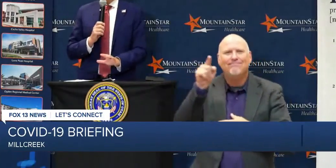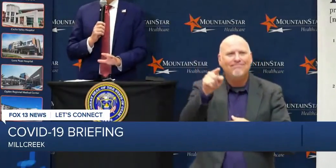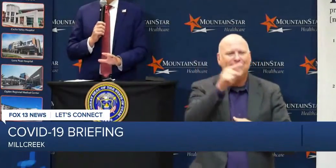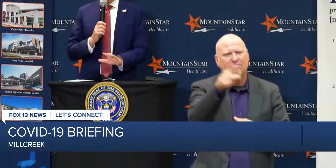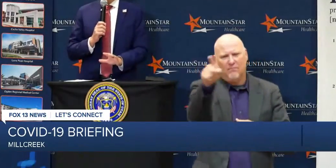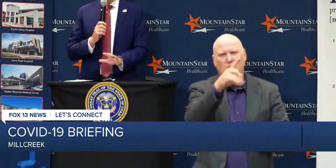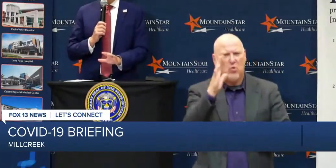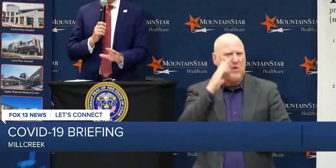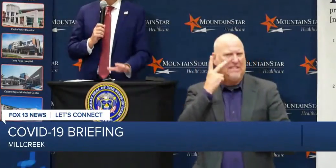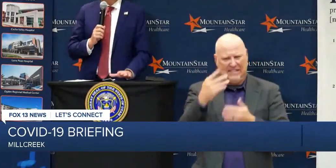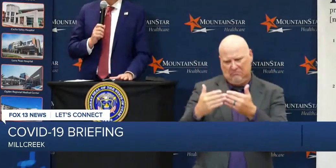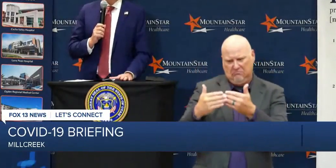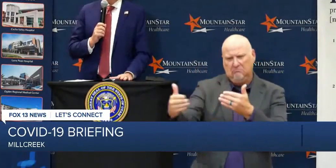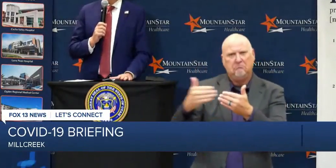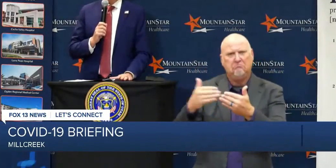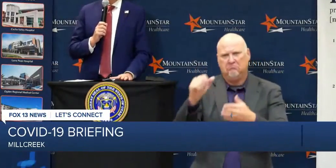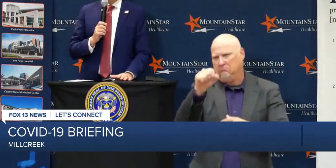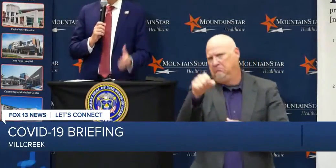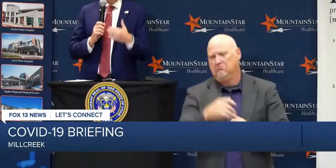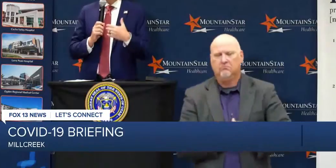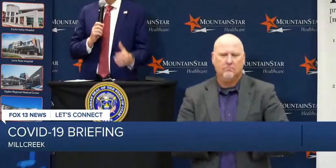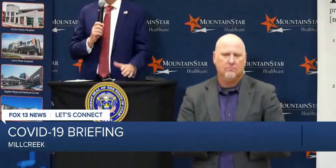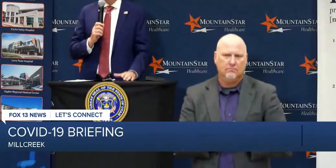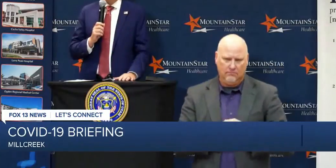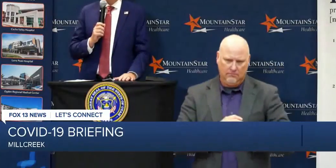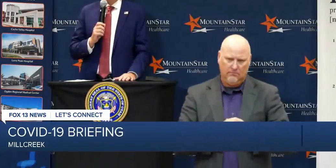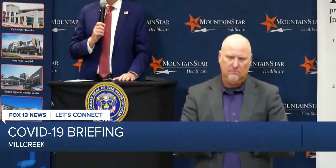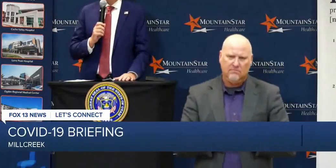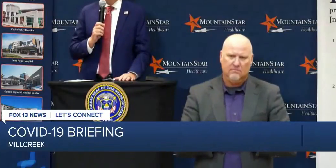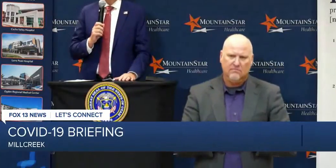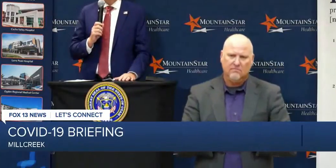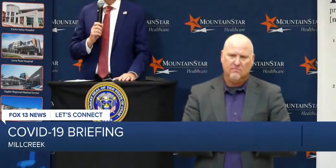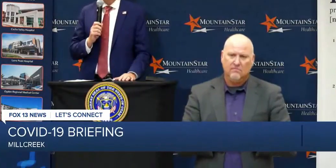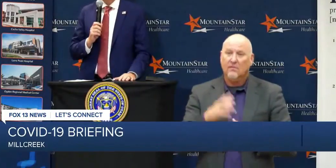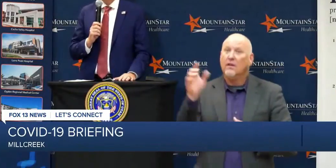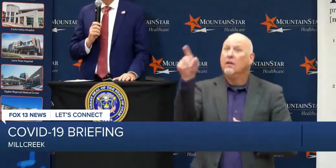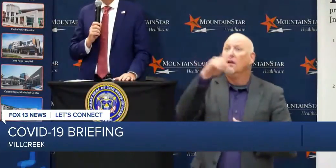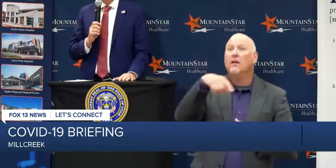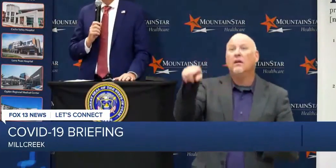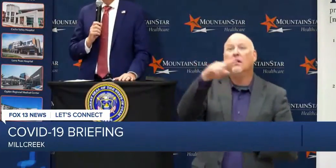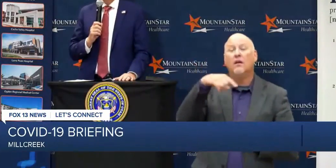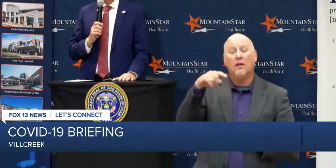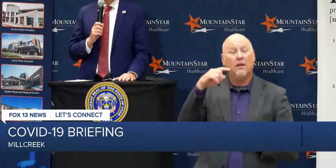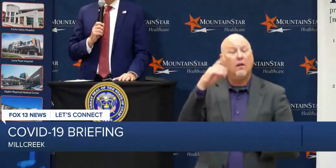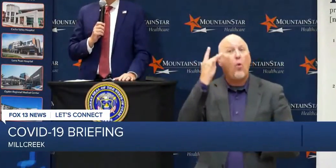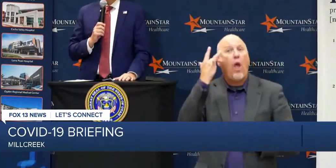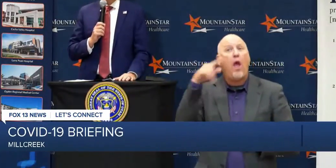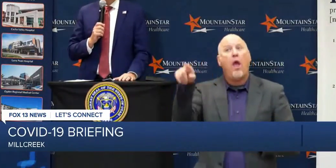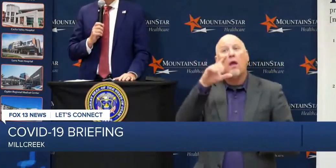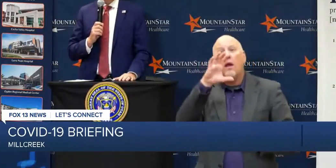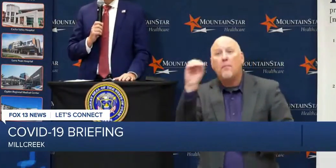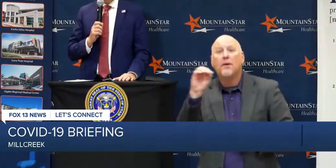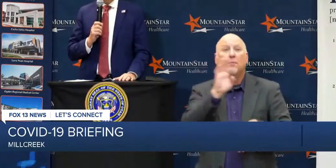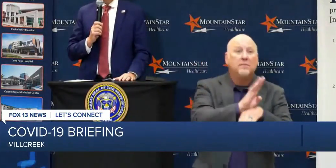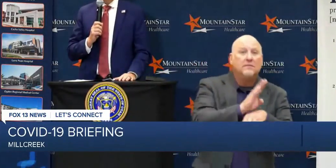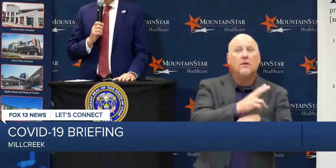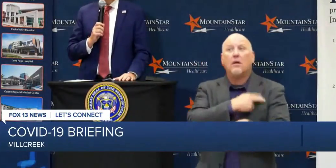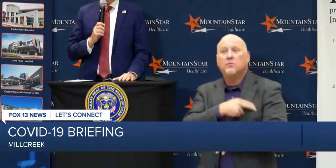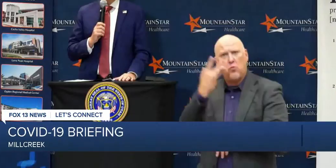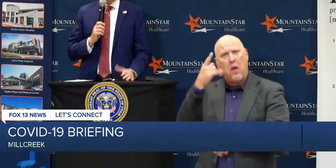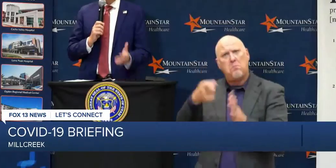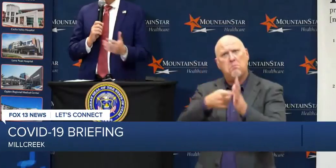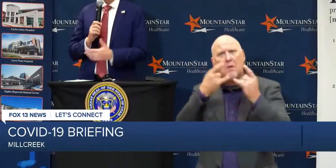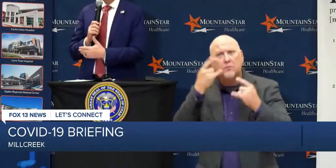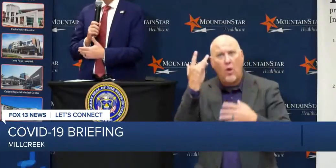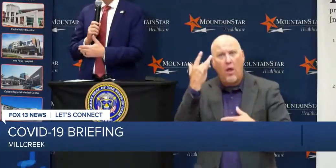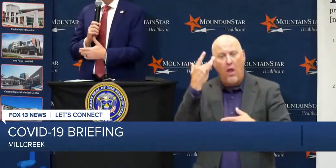that they're doing this not because those of us that are vaccinated need to wear masks to protect ourselves. They're doing